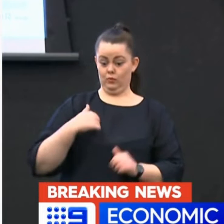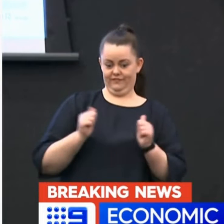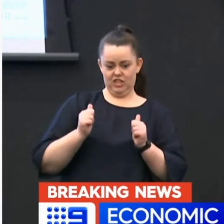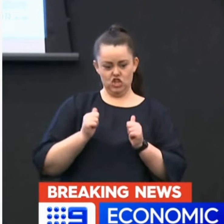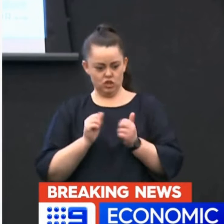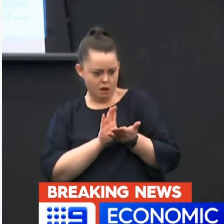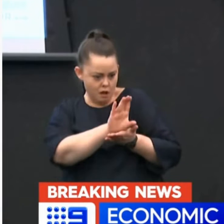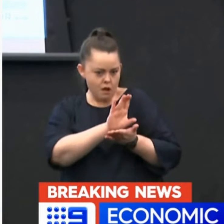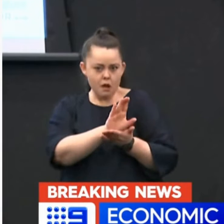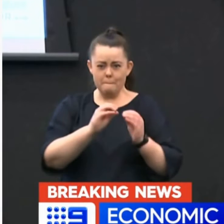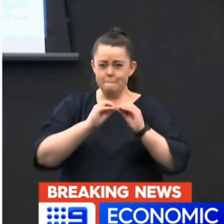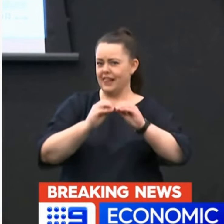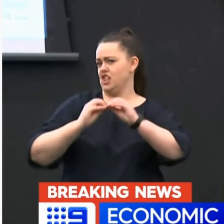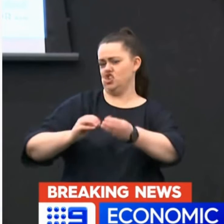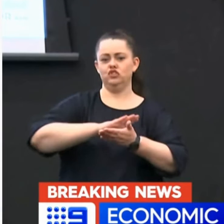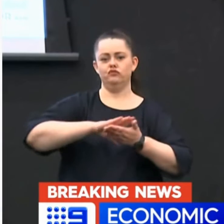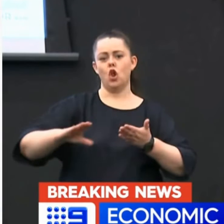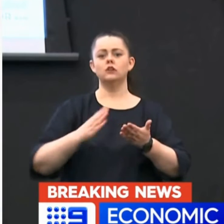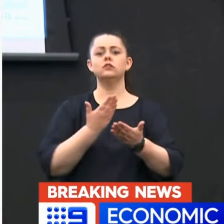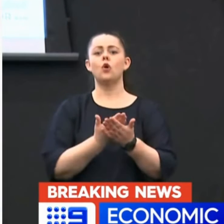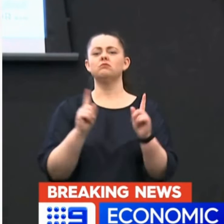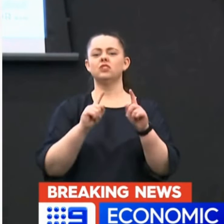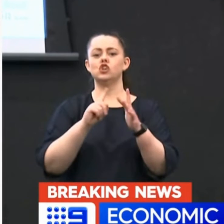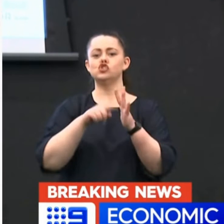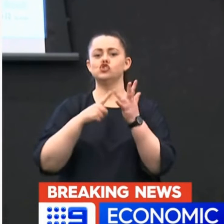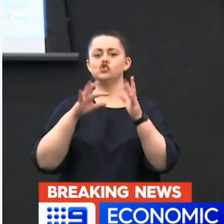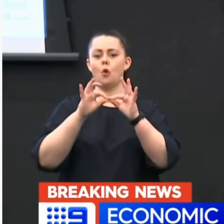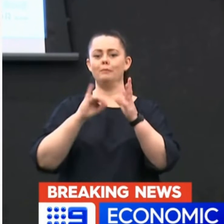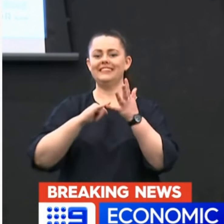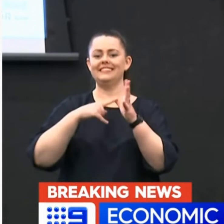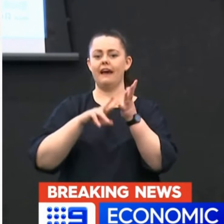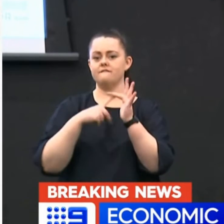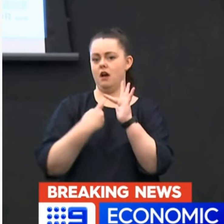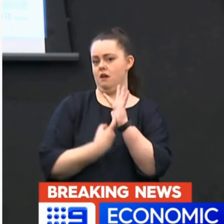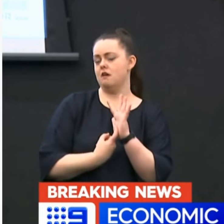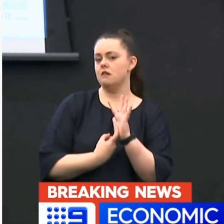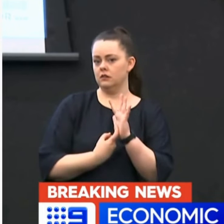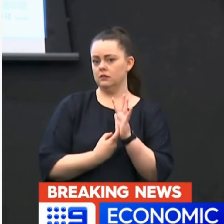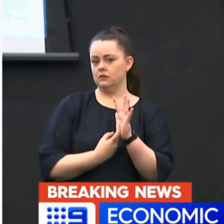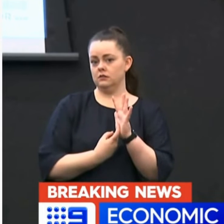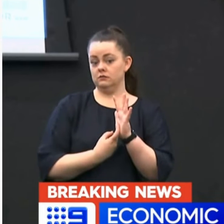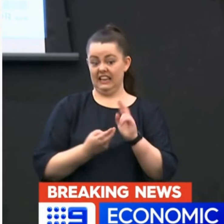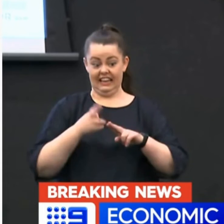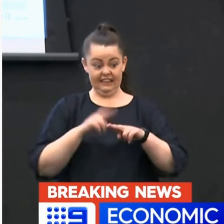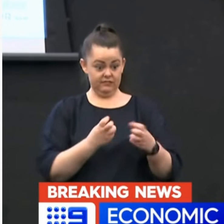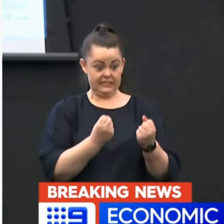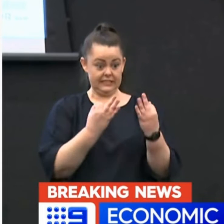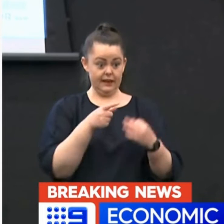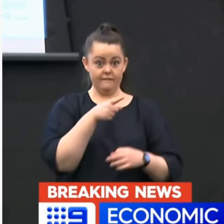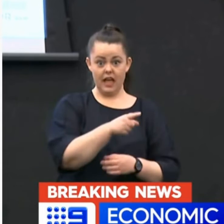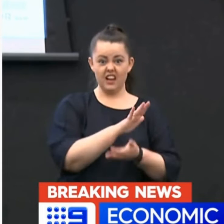we invested billions of dollars in here in New South Wales, there would have been 100,000 more people across our state out of